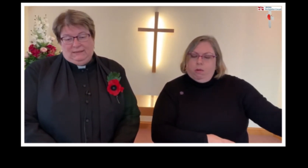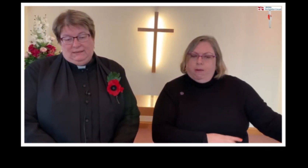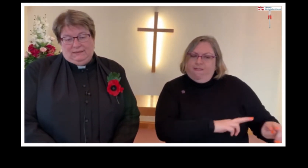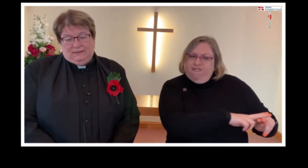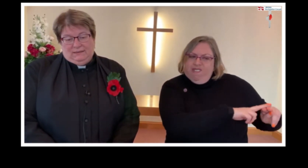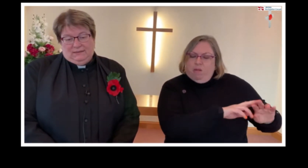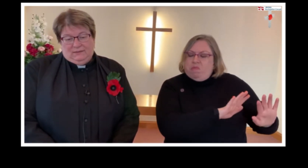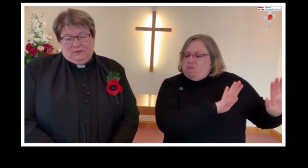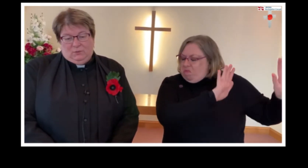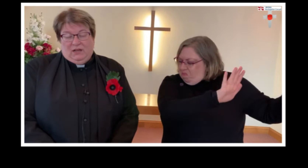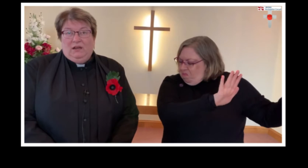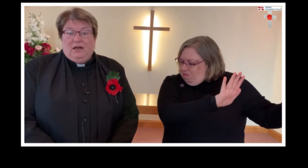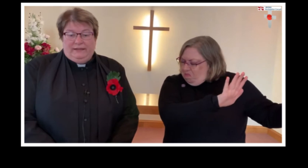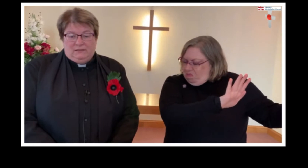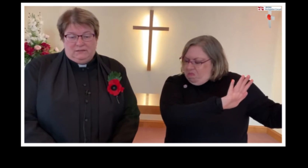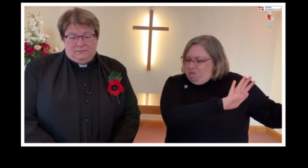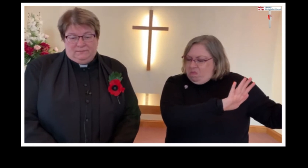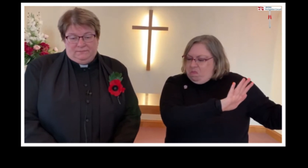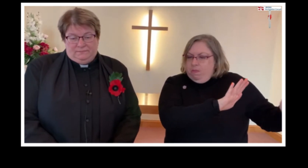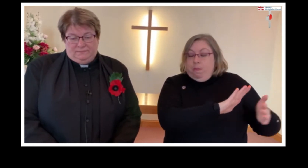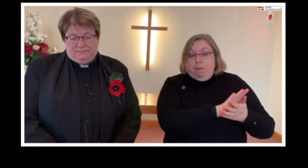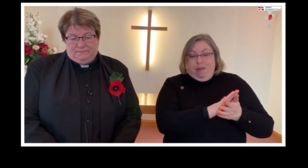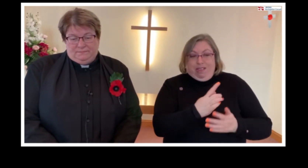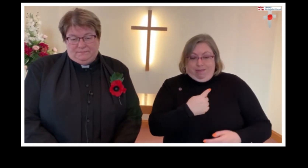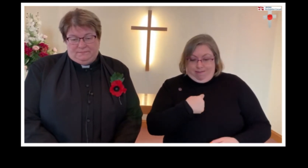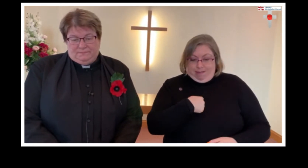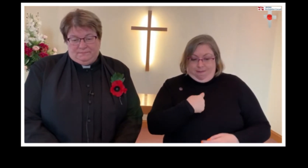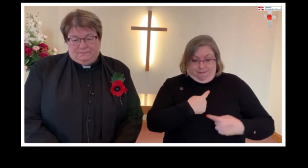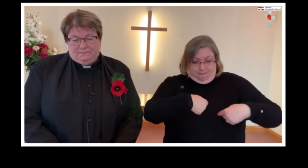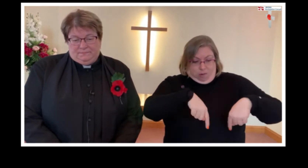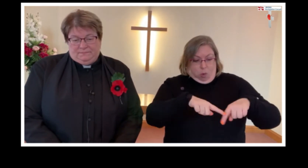family, we are liars.